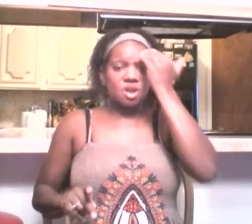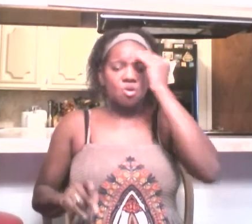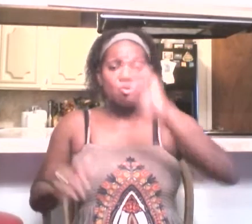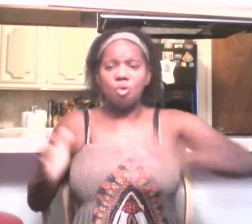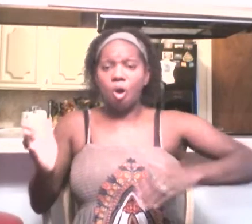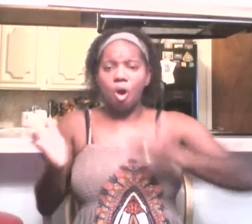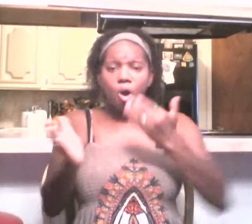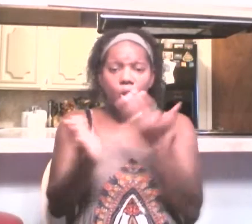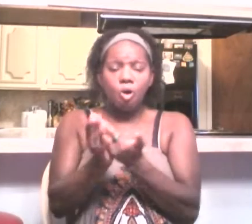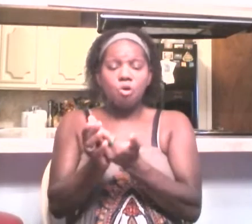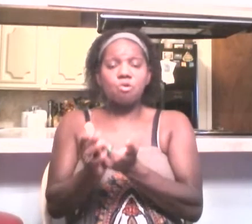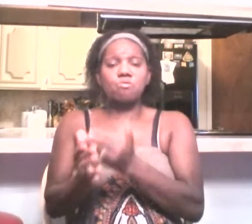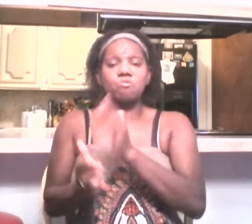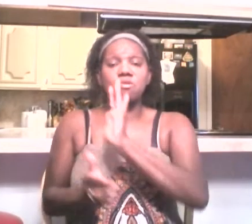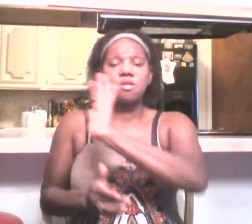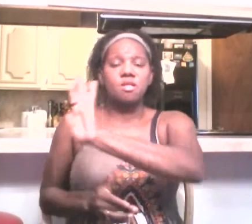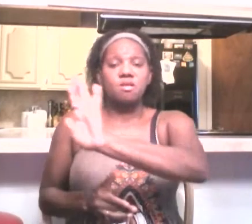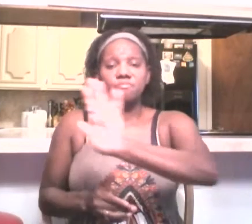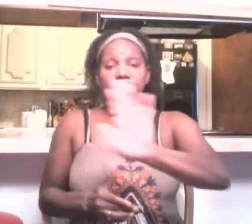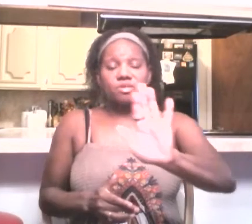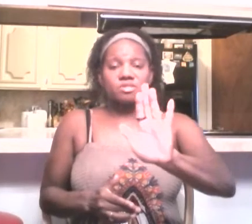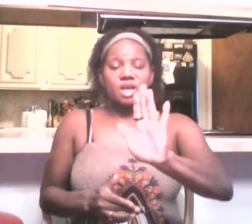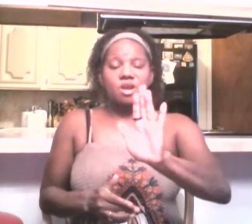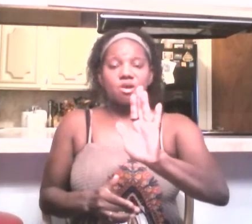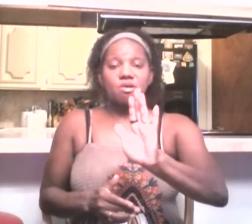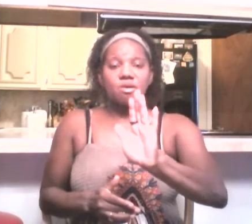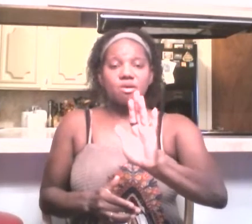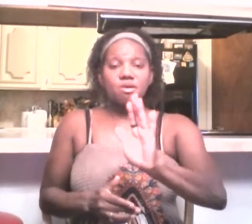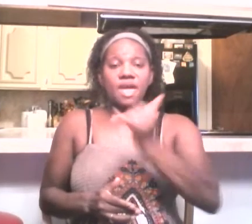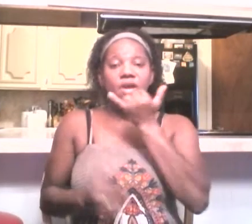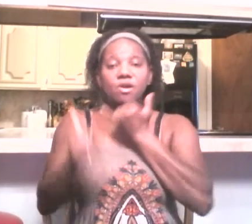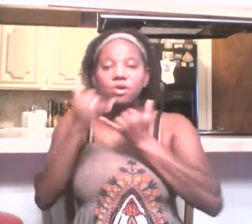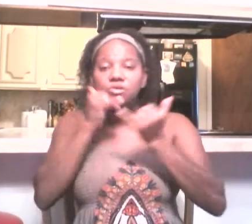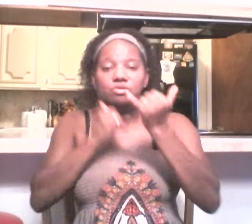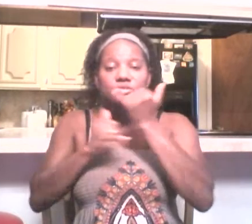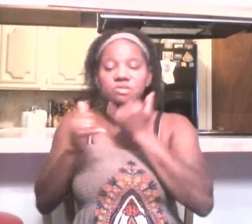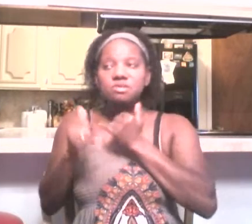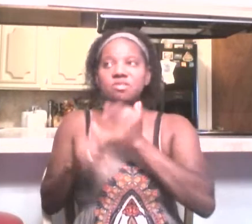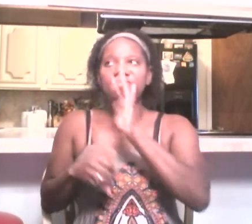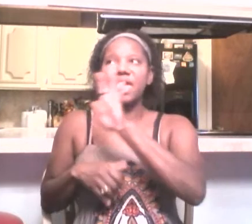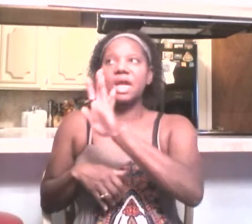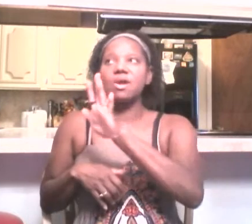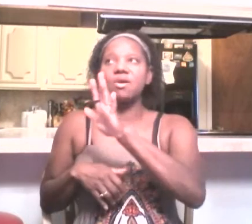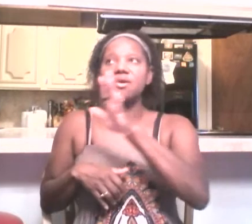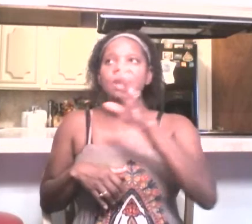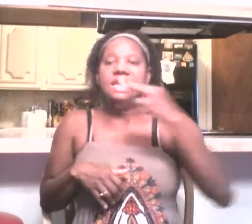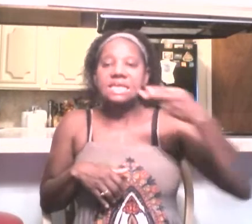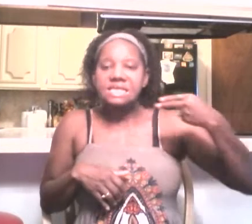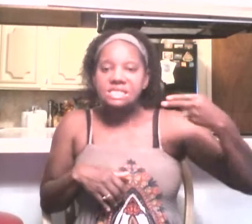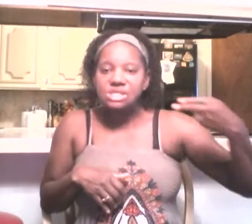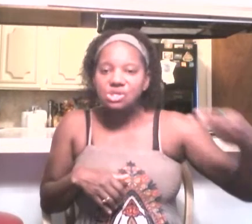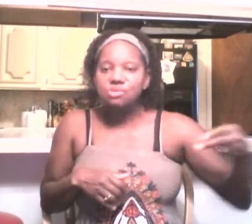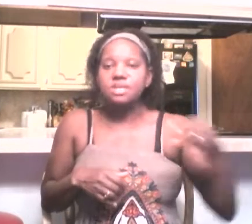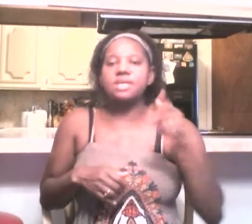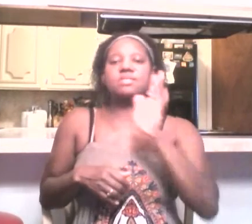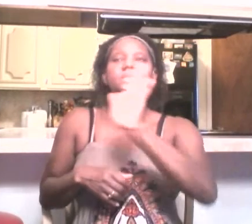Know all their L's, their history,